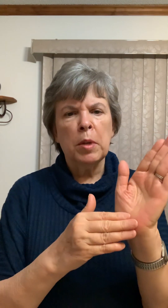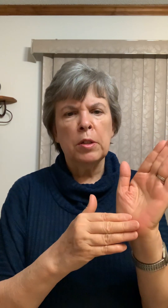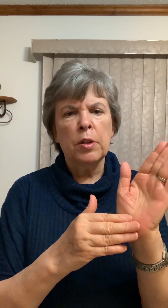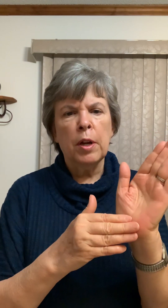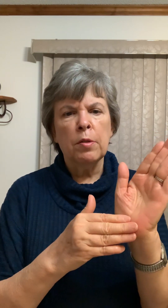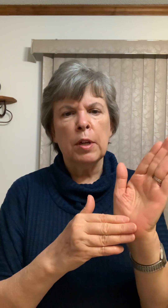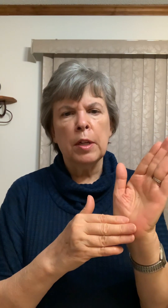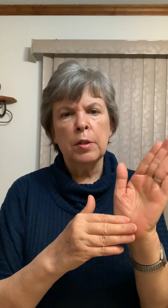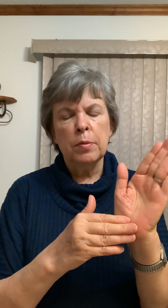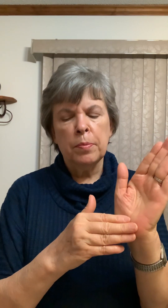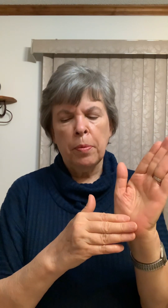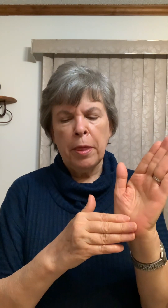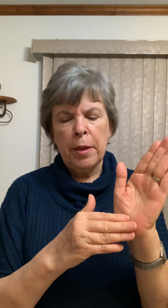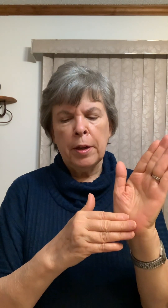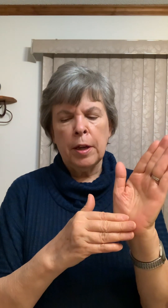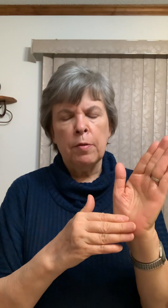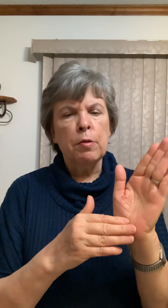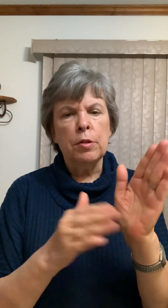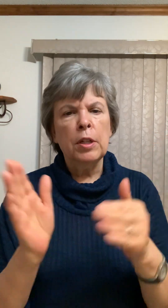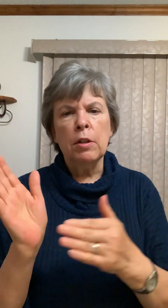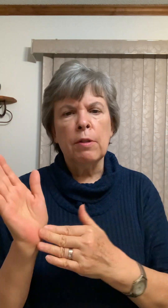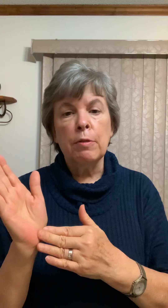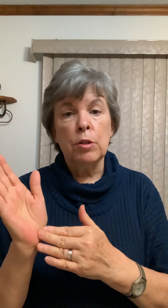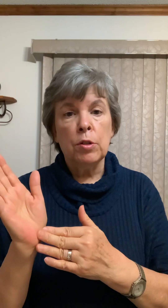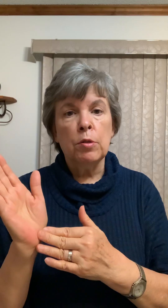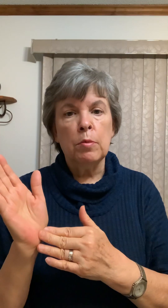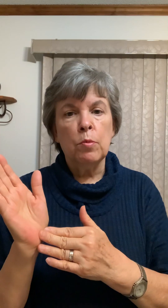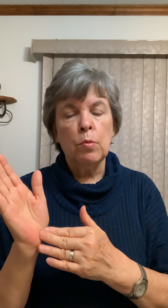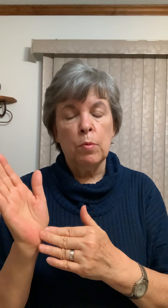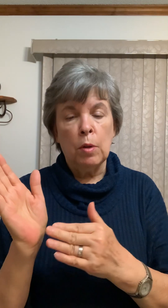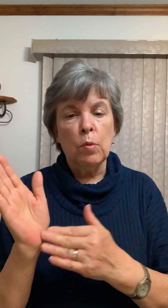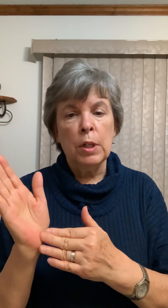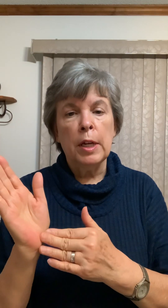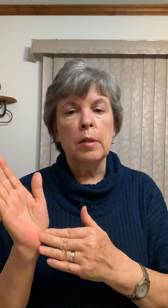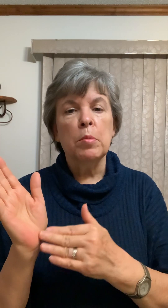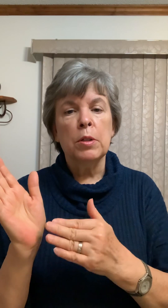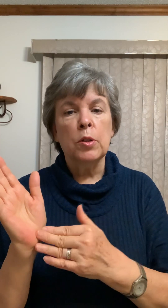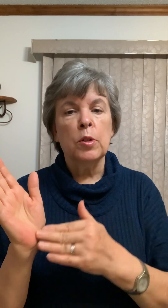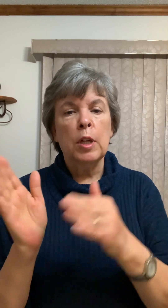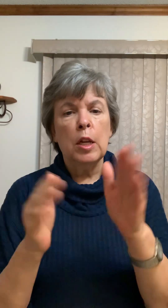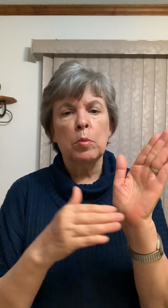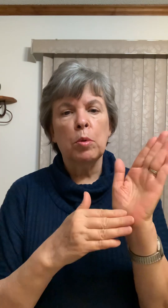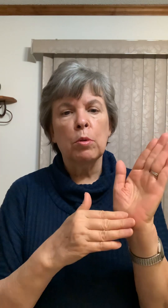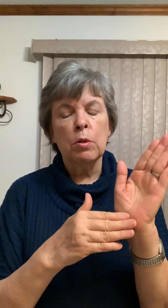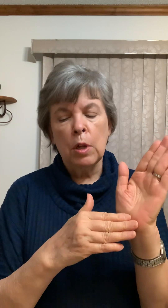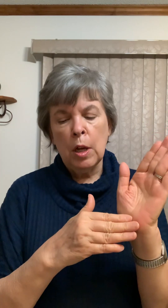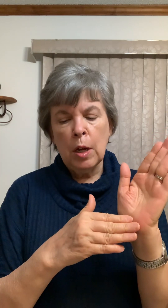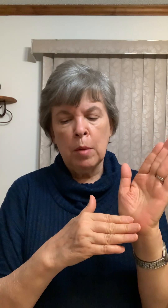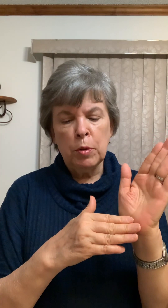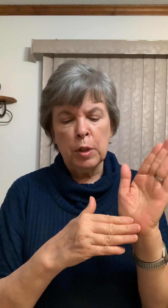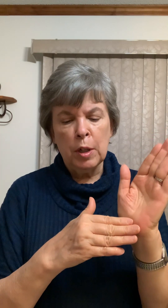of the other hand. Okay, if it was singular, I would just do it on one hand, but since it's hands plural, I'm doing it on